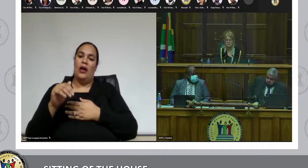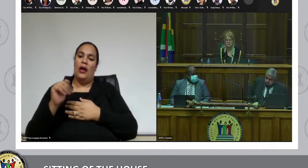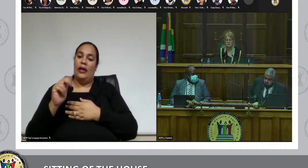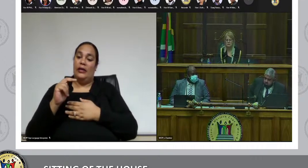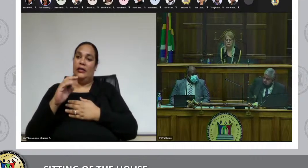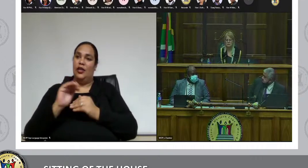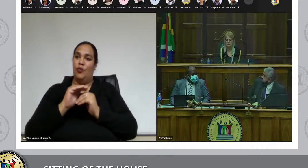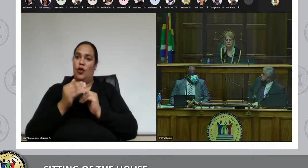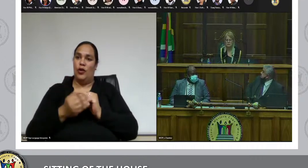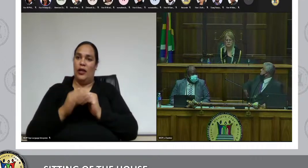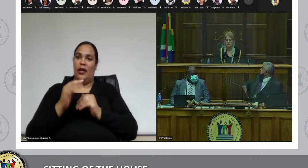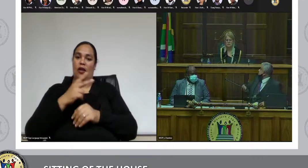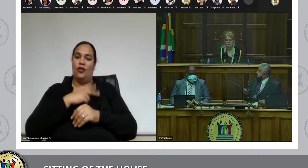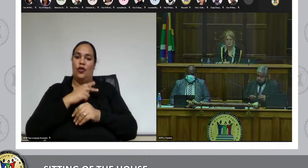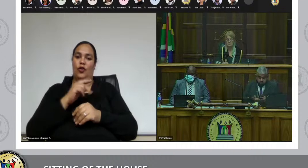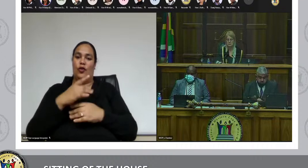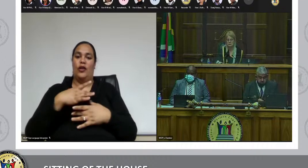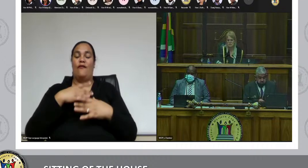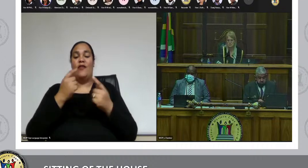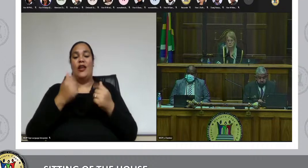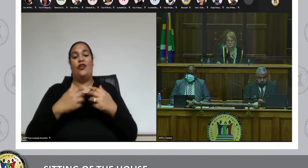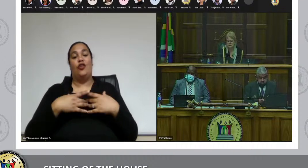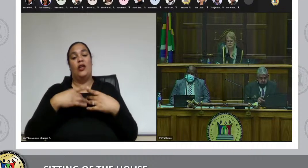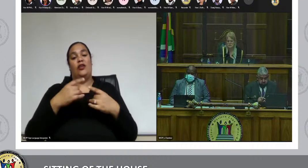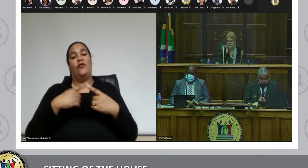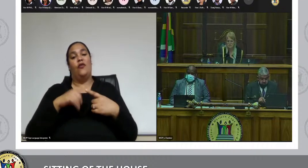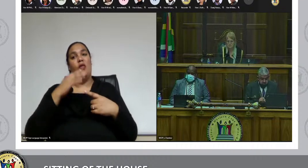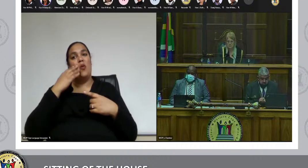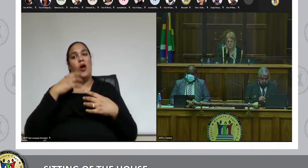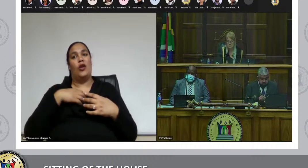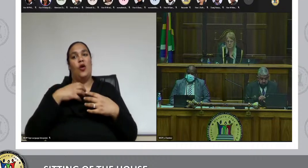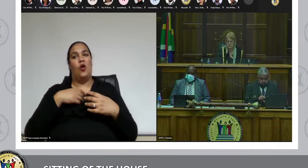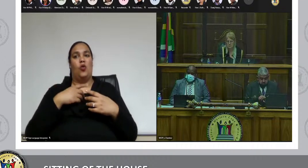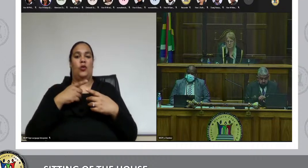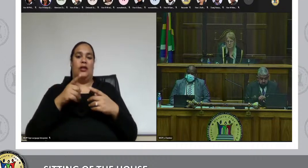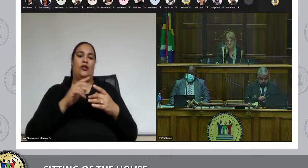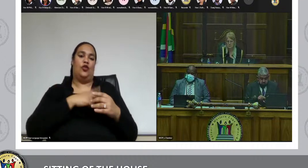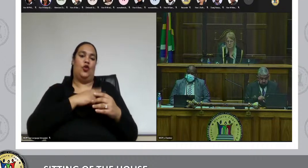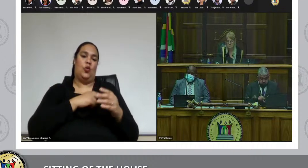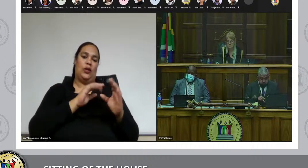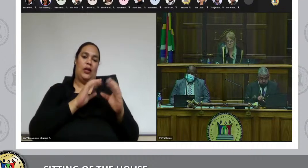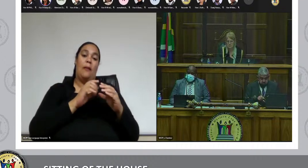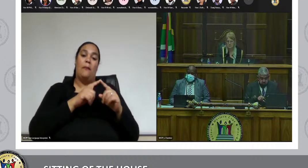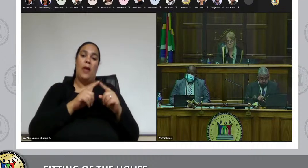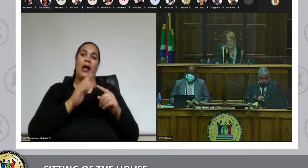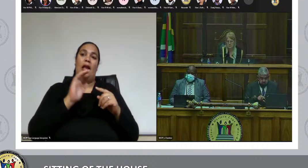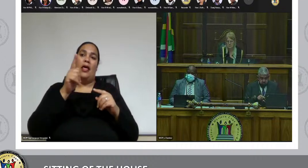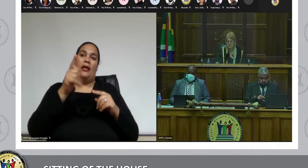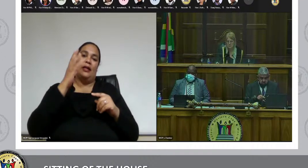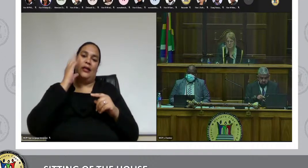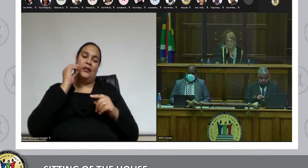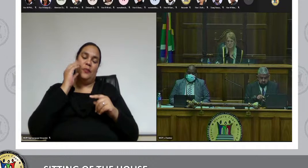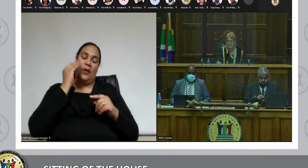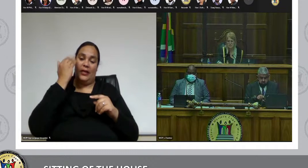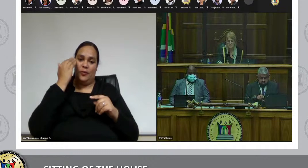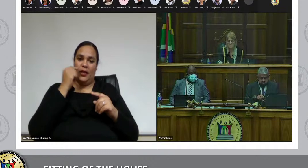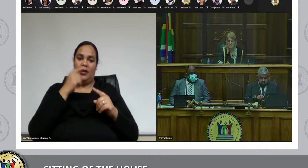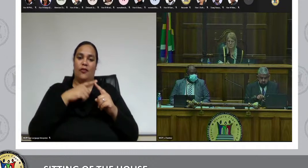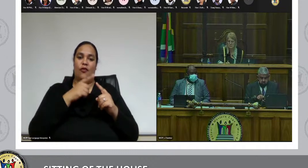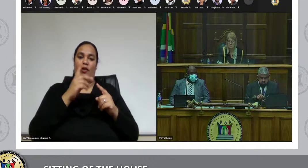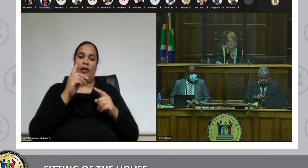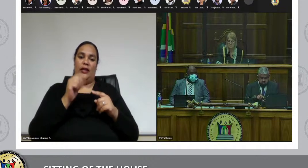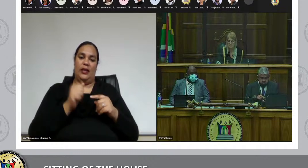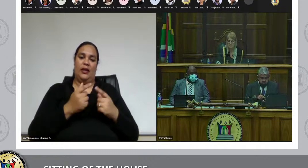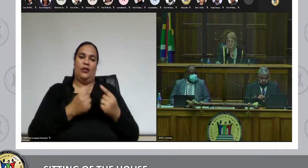protect and secure the financial interest of white-owned security companies, which will later be expected to reward the DA with financial